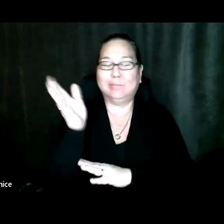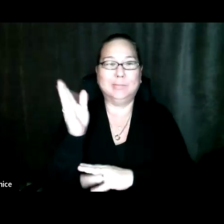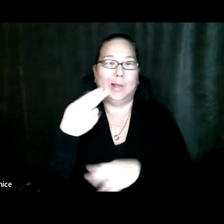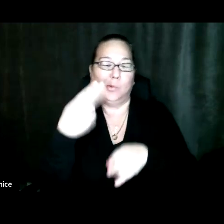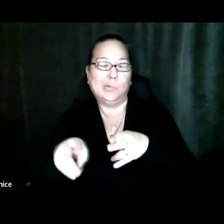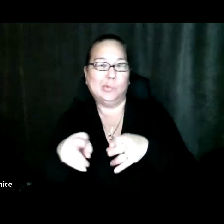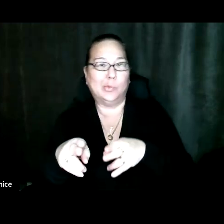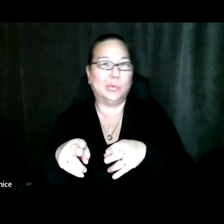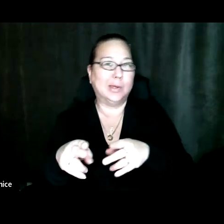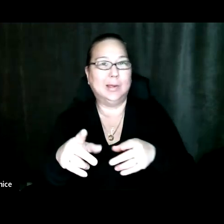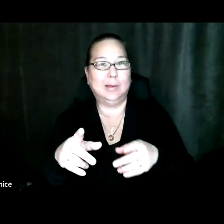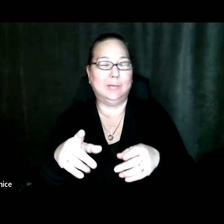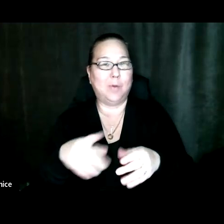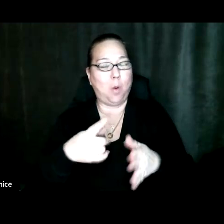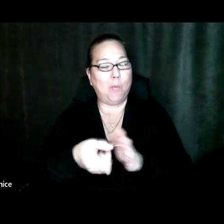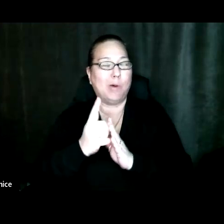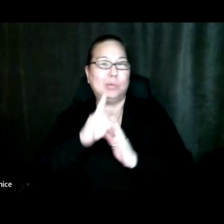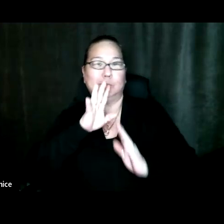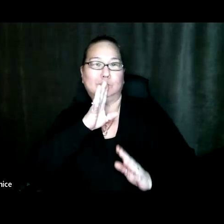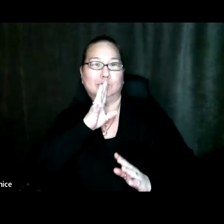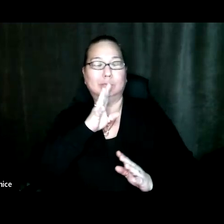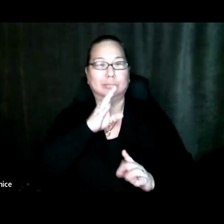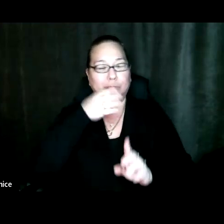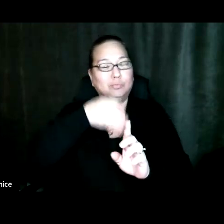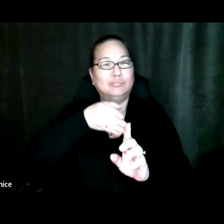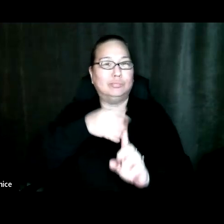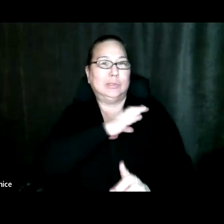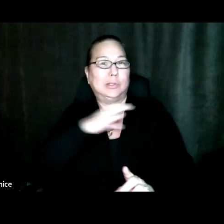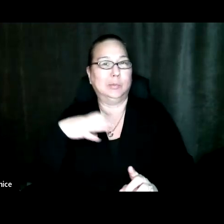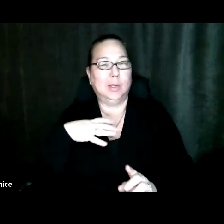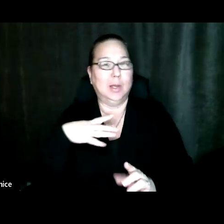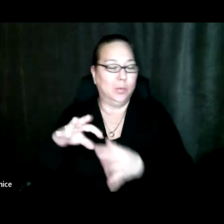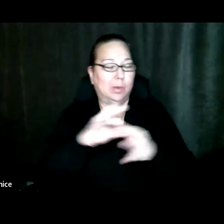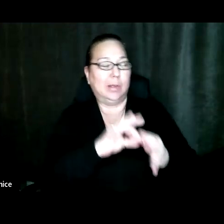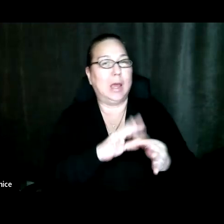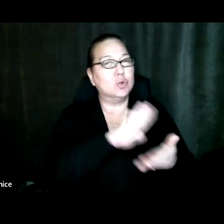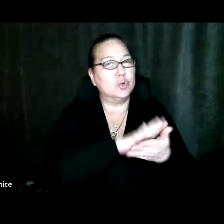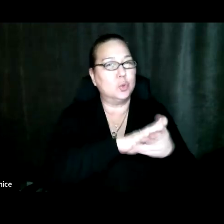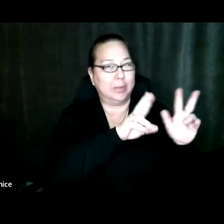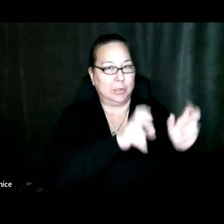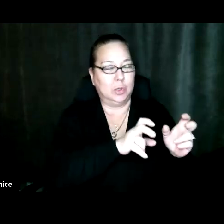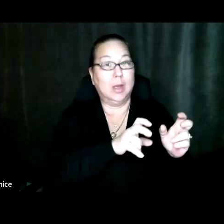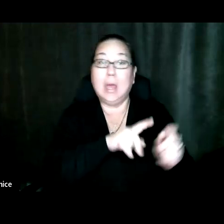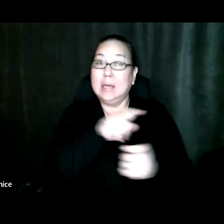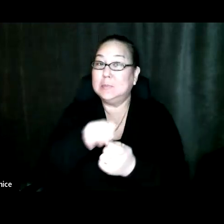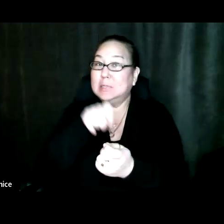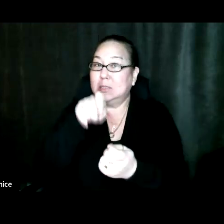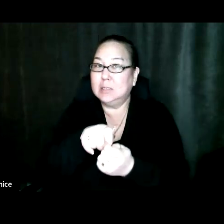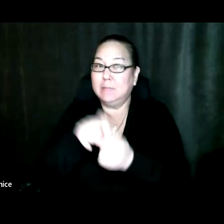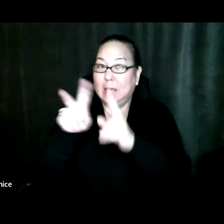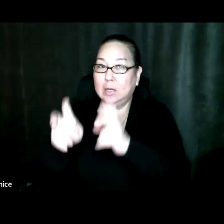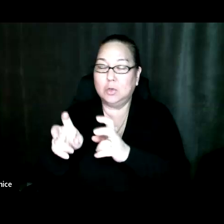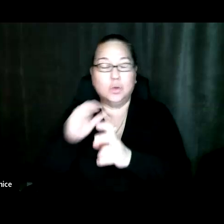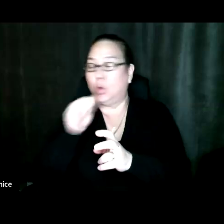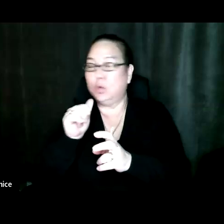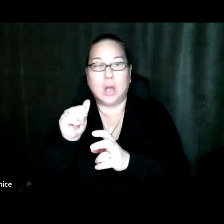brief presentations to the school committee on pertinent school issues. Questions on specific school matters are not answered this time, but